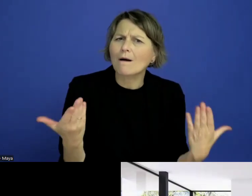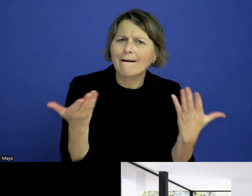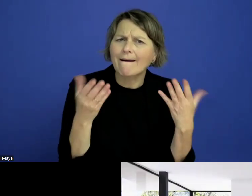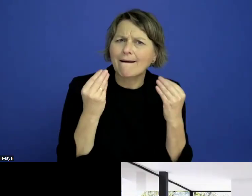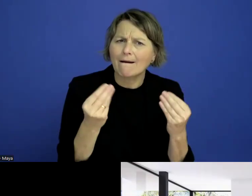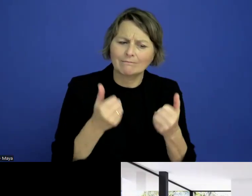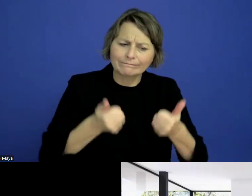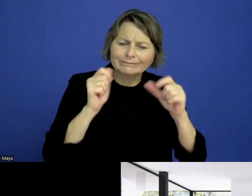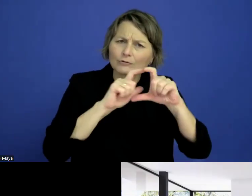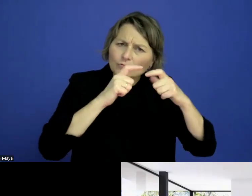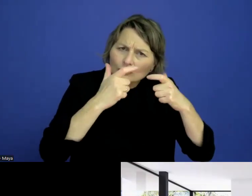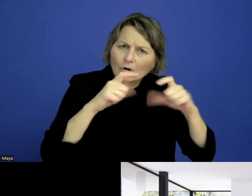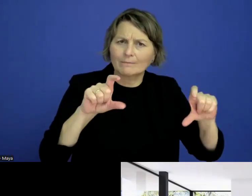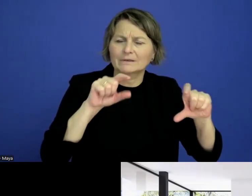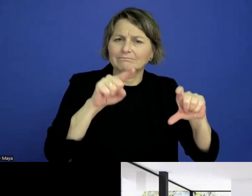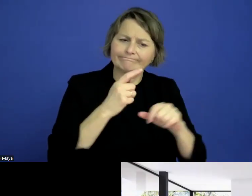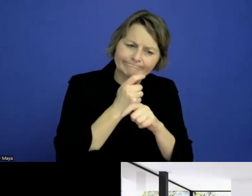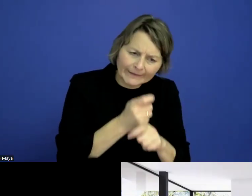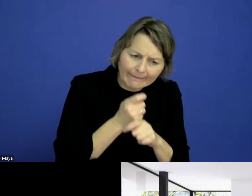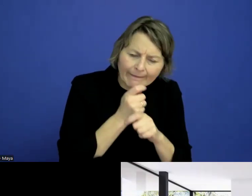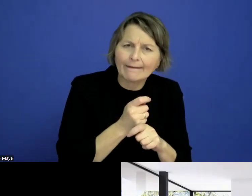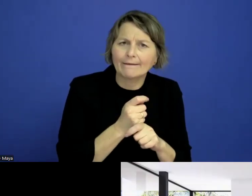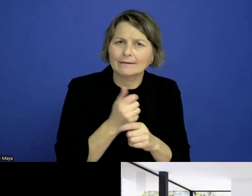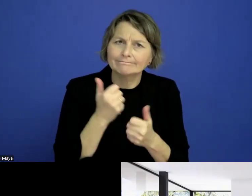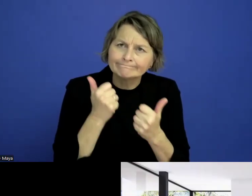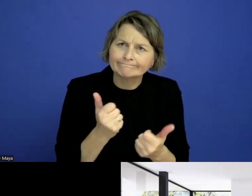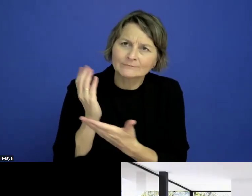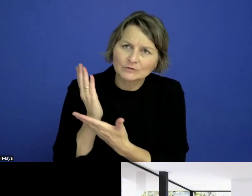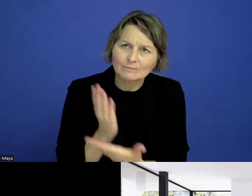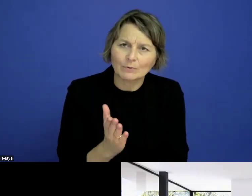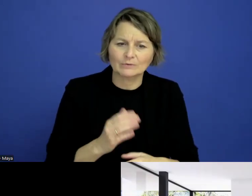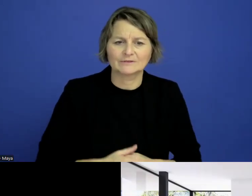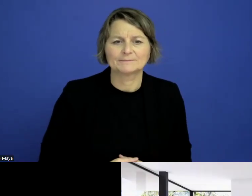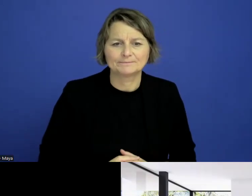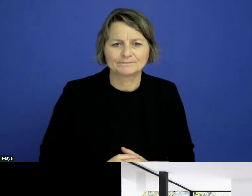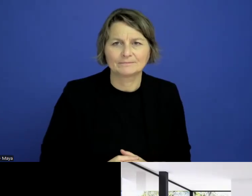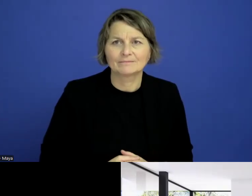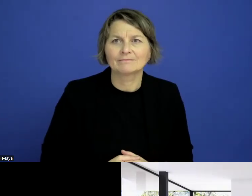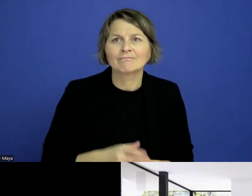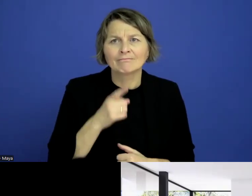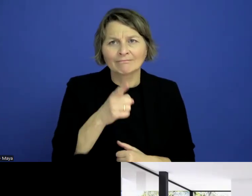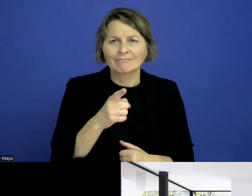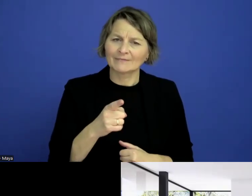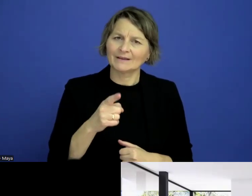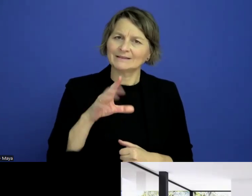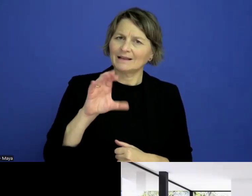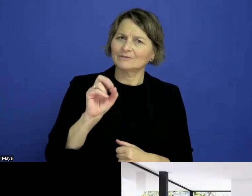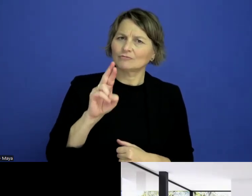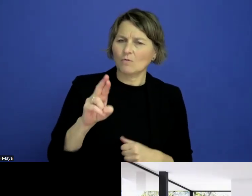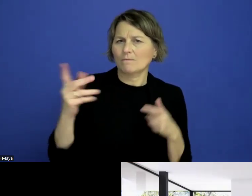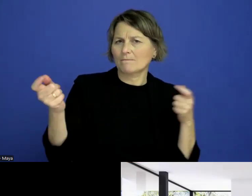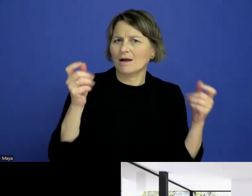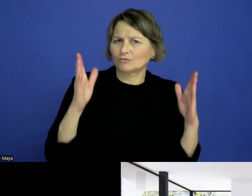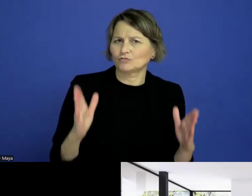To do that, it's crucial that companies establish, if they don't have yet employee resource groups, or sometimes called